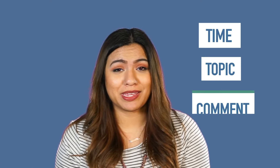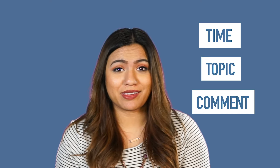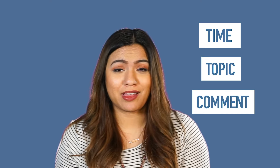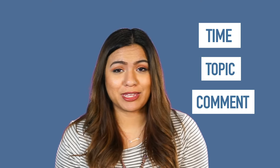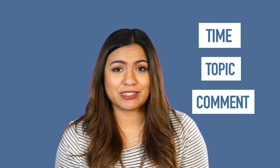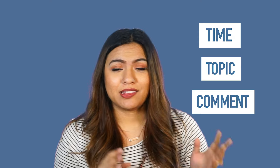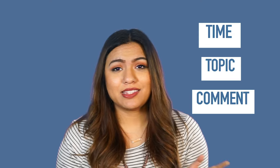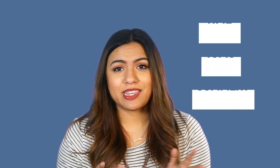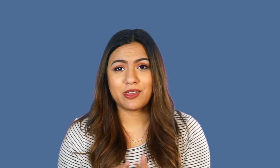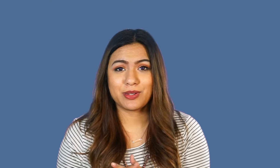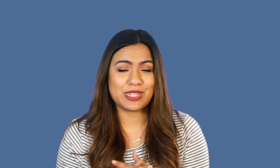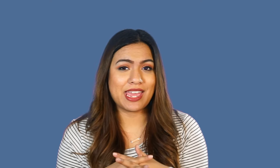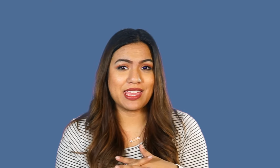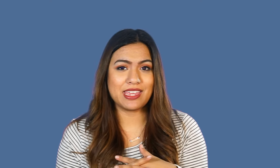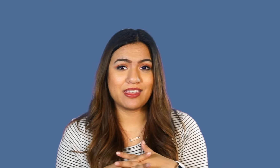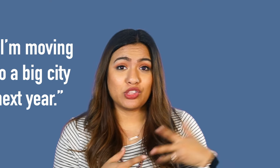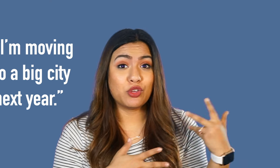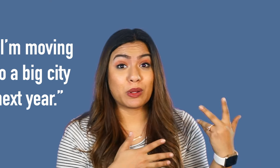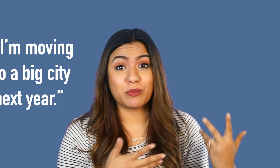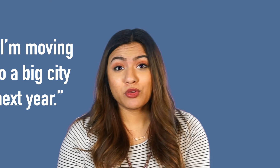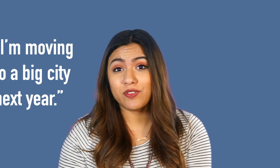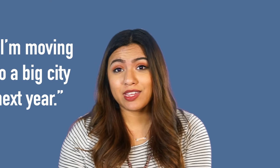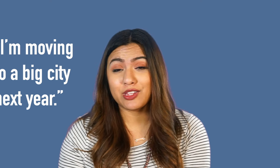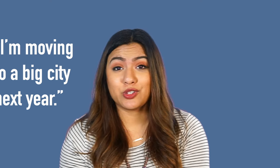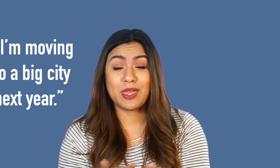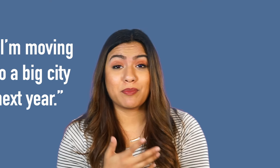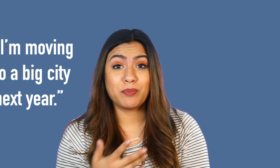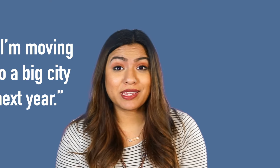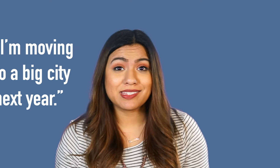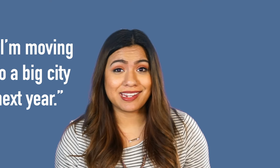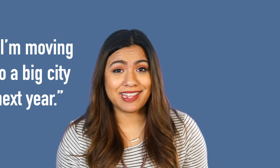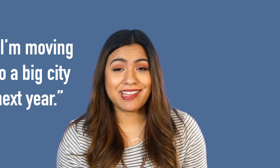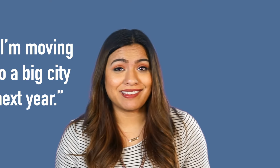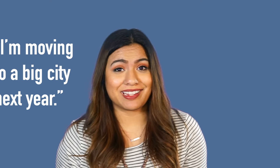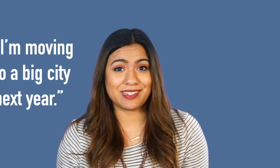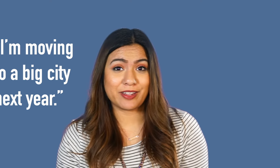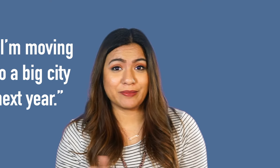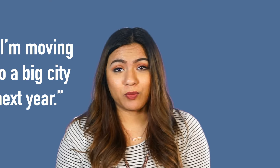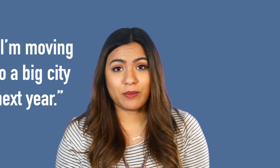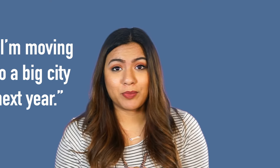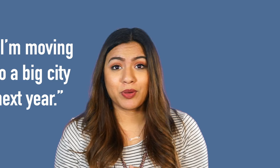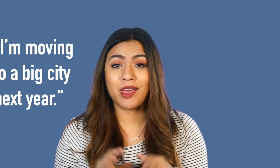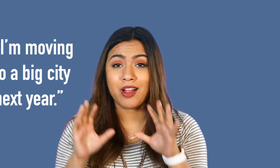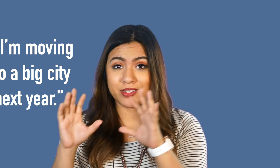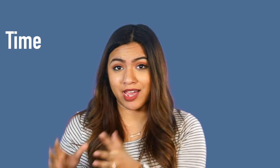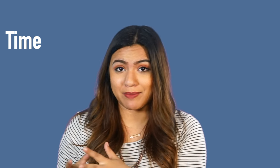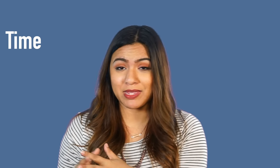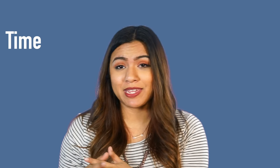topic, comment. Let's say you were saying you were moving to a big city next year. We would put our time at the